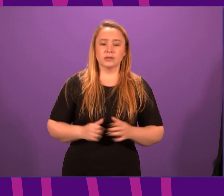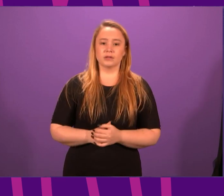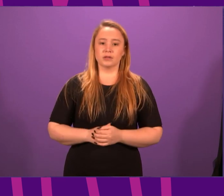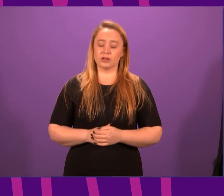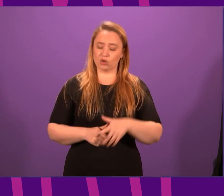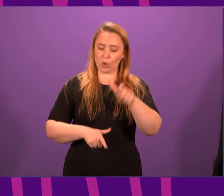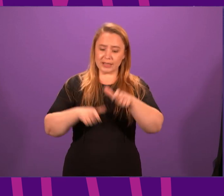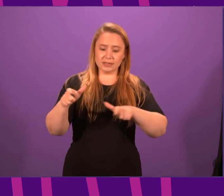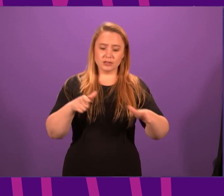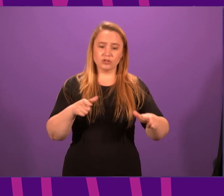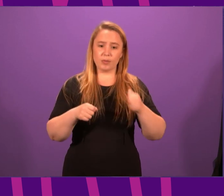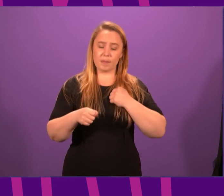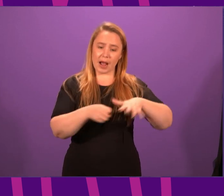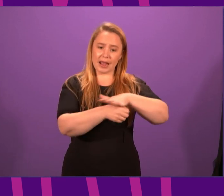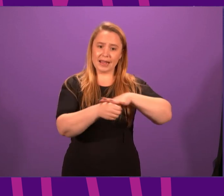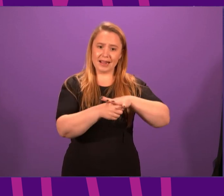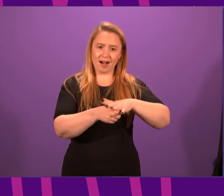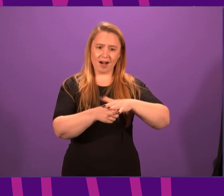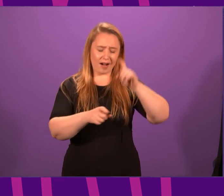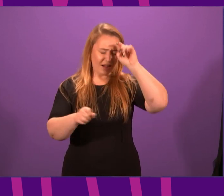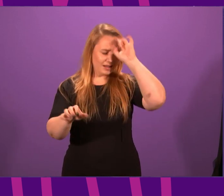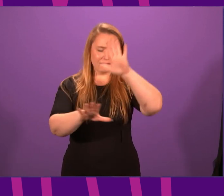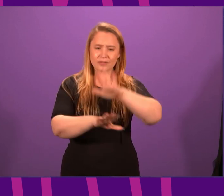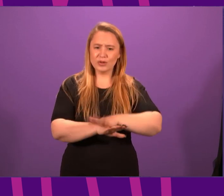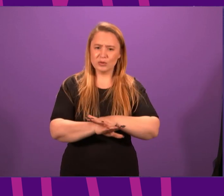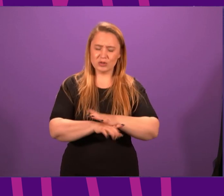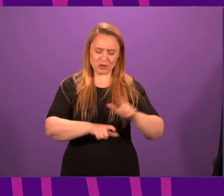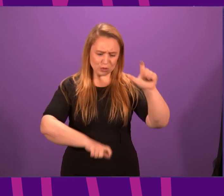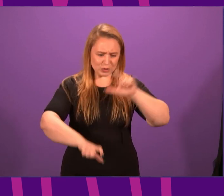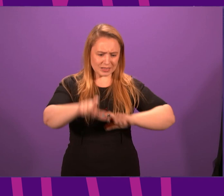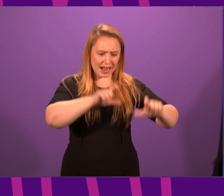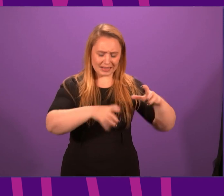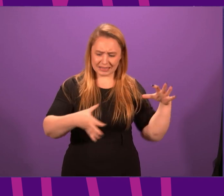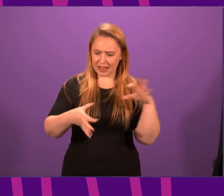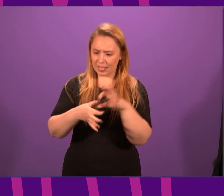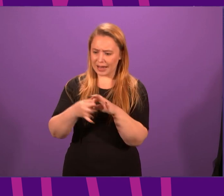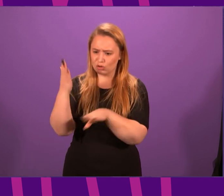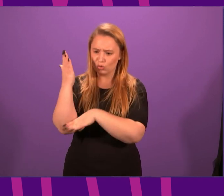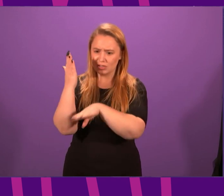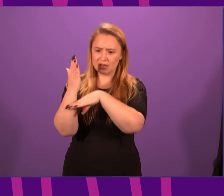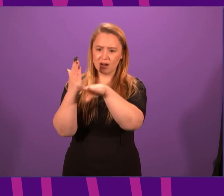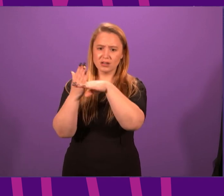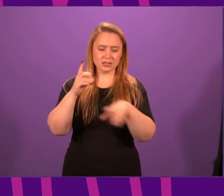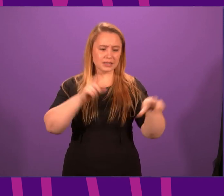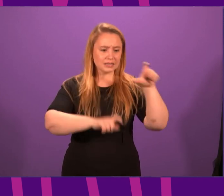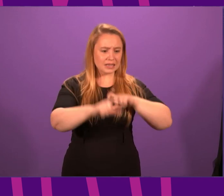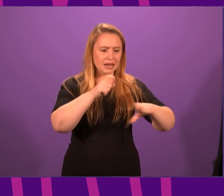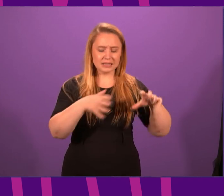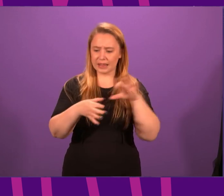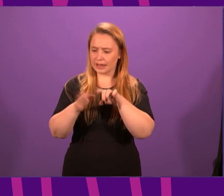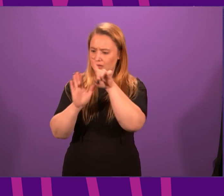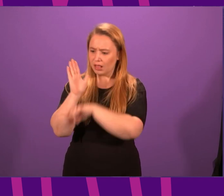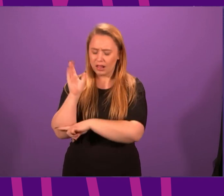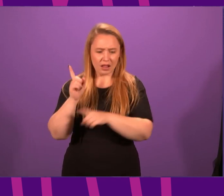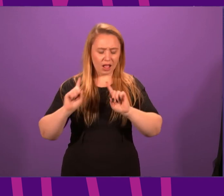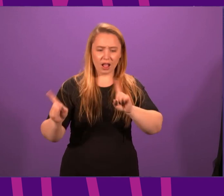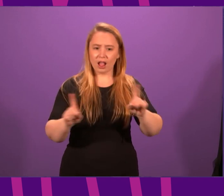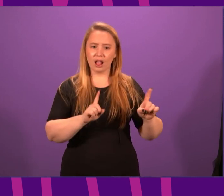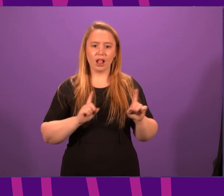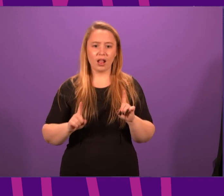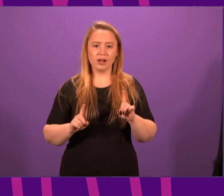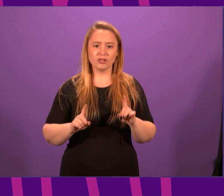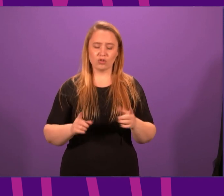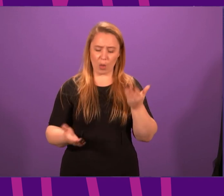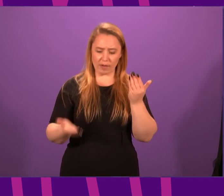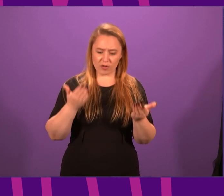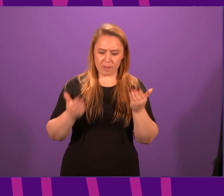who are confused about the science underpinning certain measures. They will give example of one measure and, you know, compare